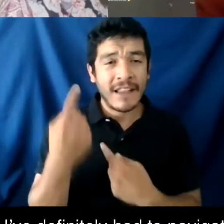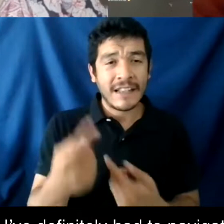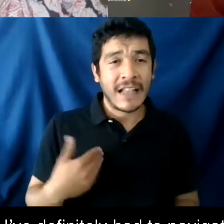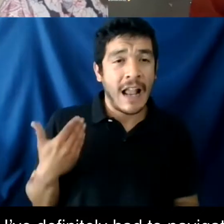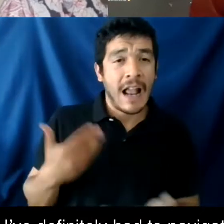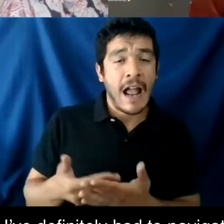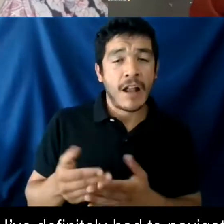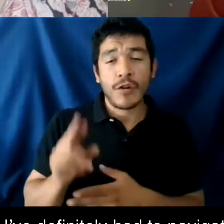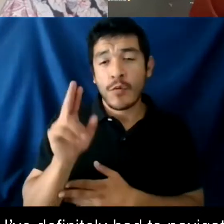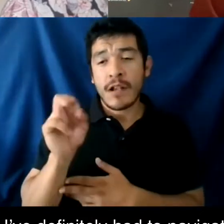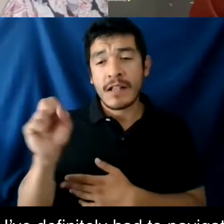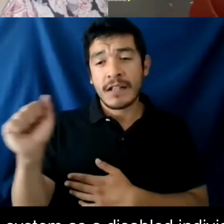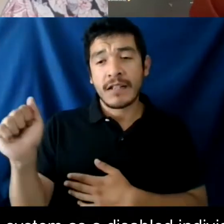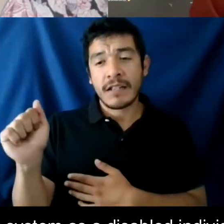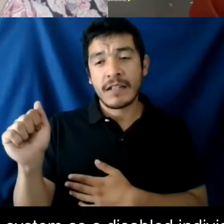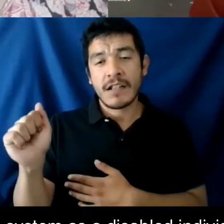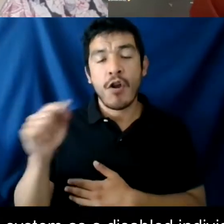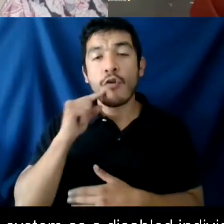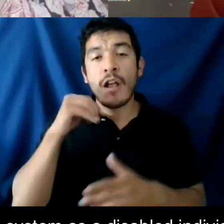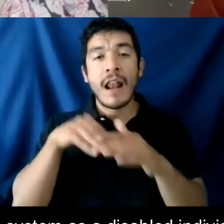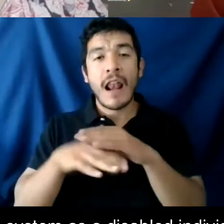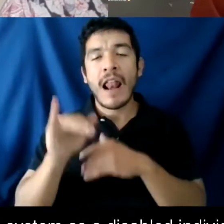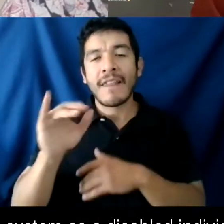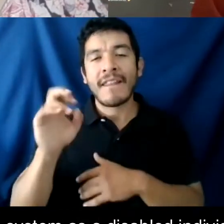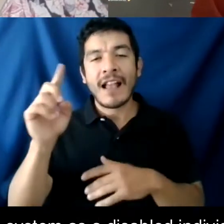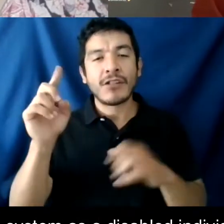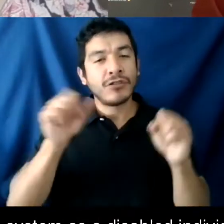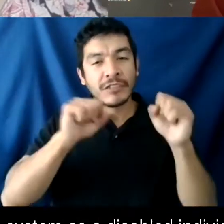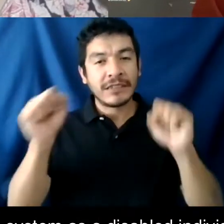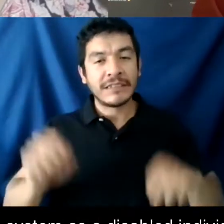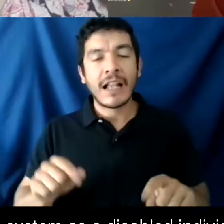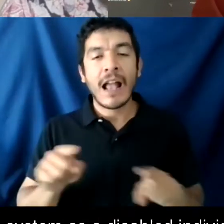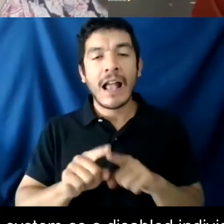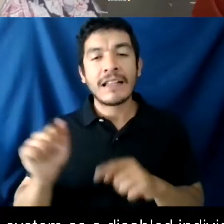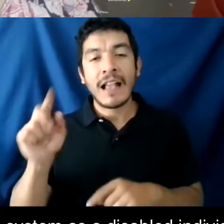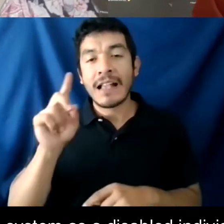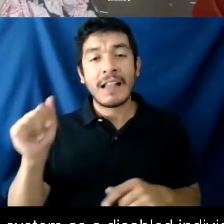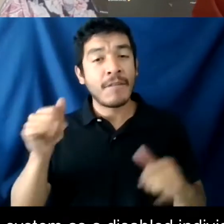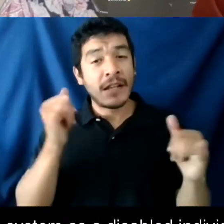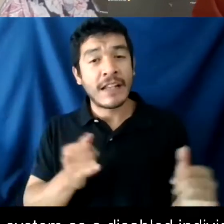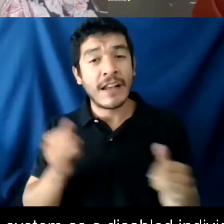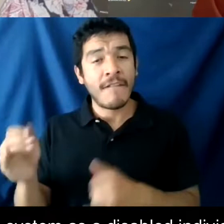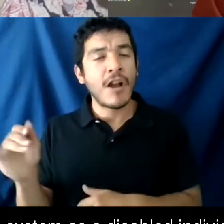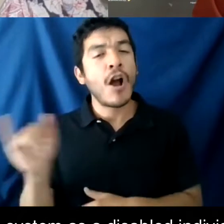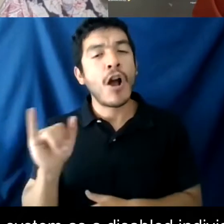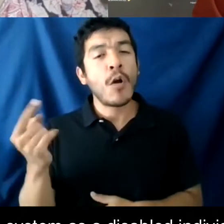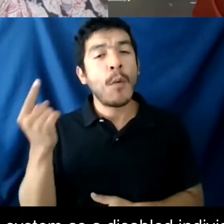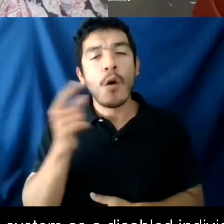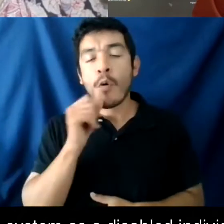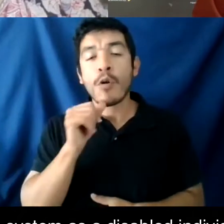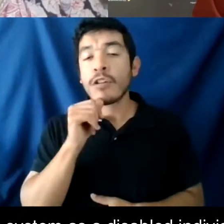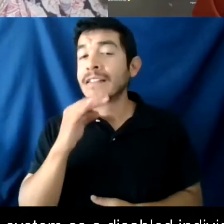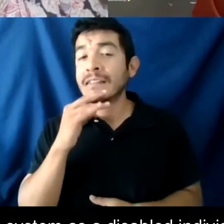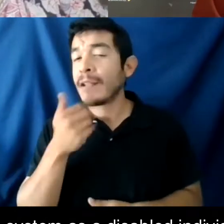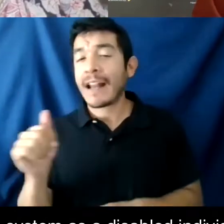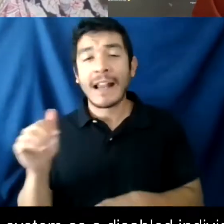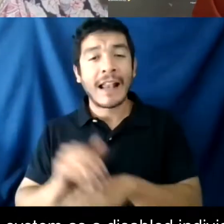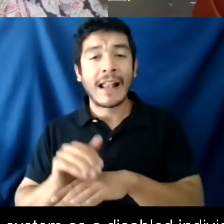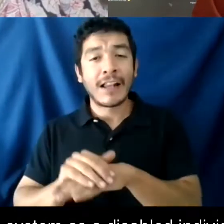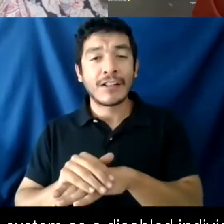States. Just entering the education system as a disabled individual, and also one that didn't speak English.